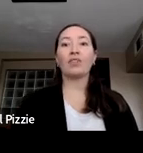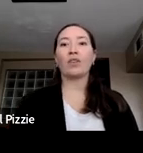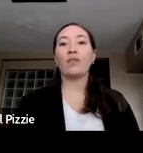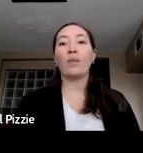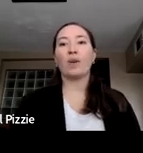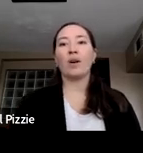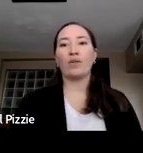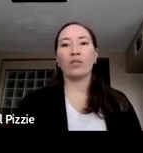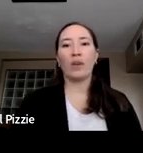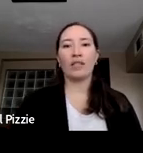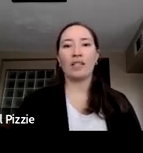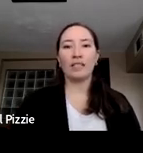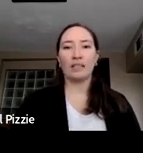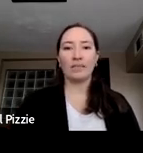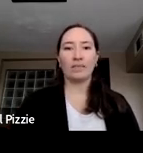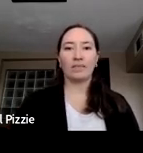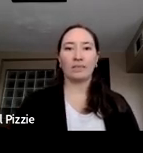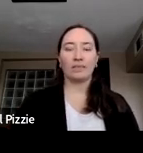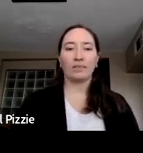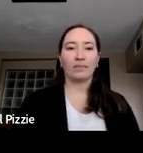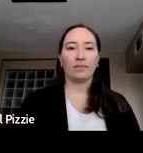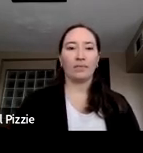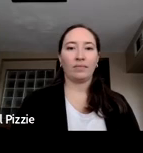And these are the number of responses.